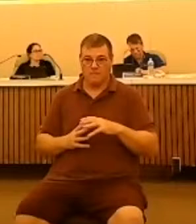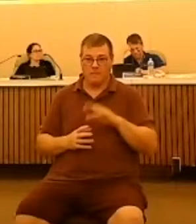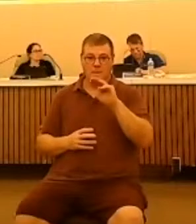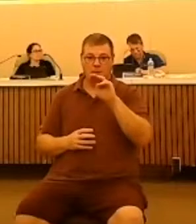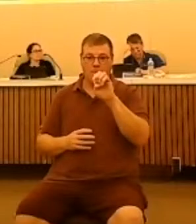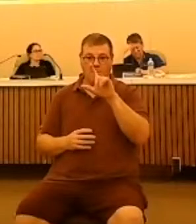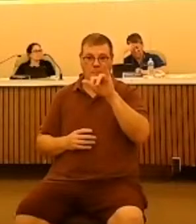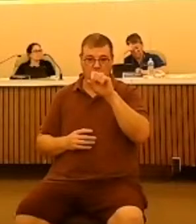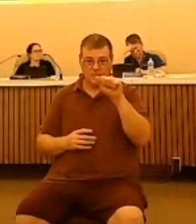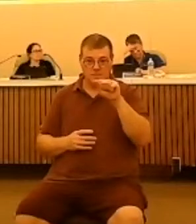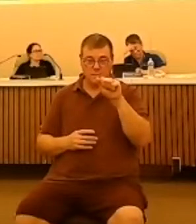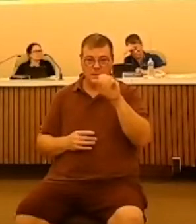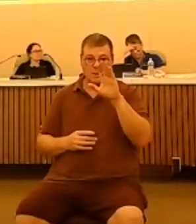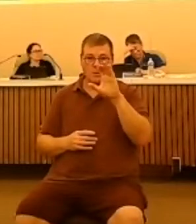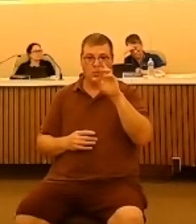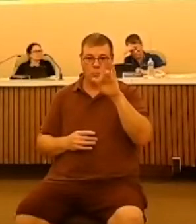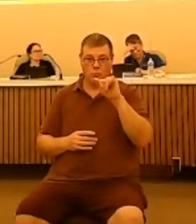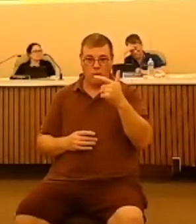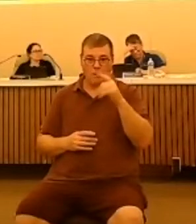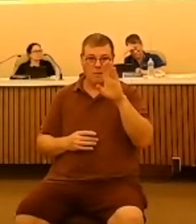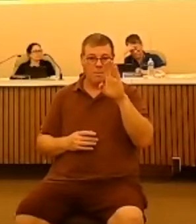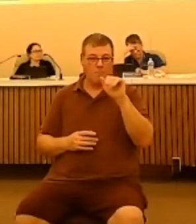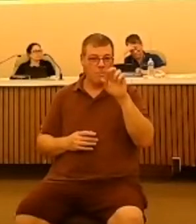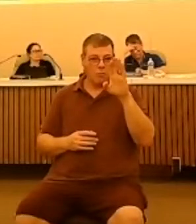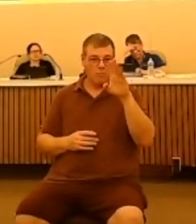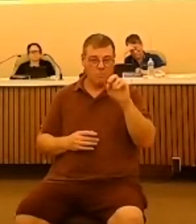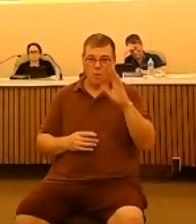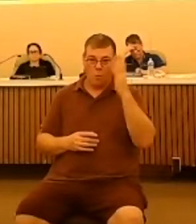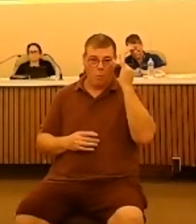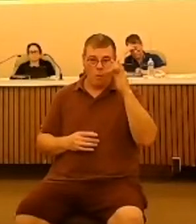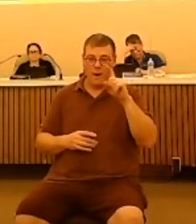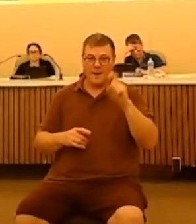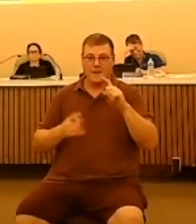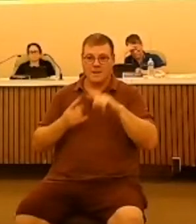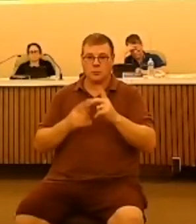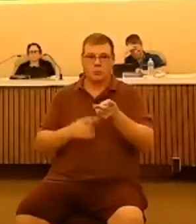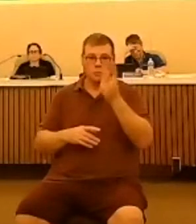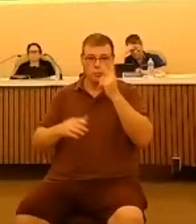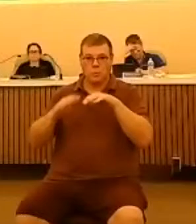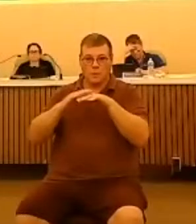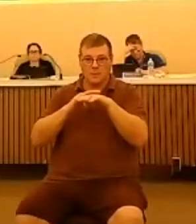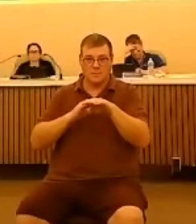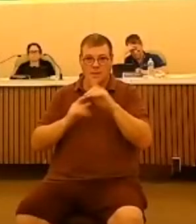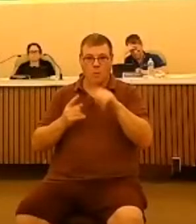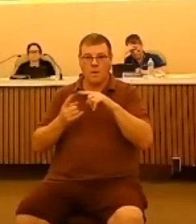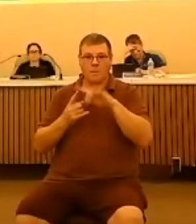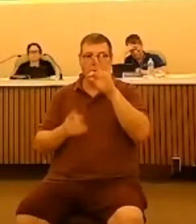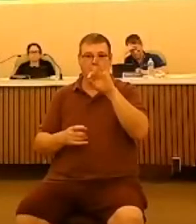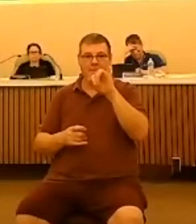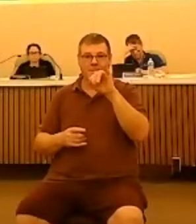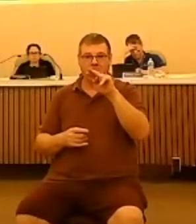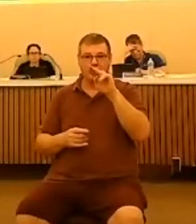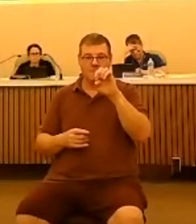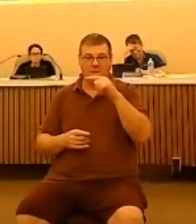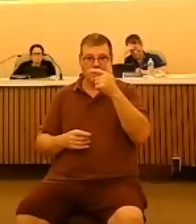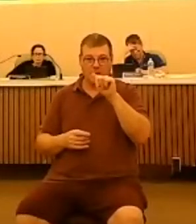and Craig Barber. They're asking, why do they need 2 access roads? What about Finnegan